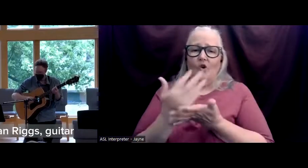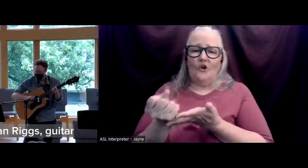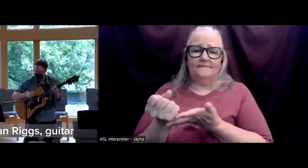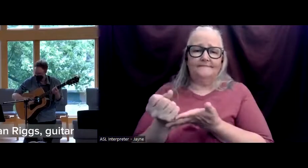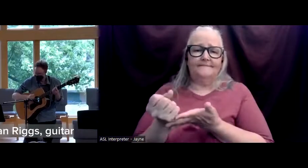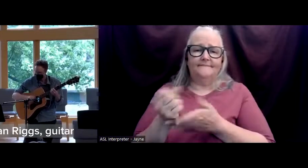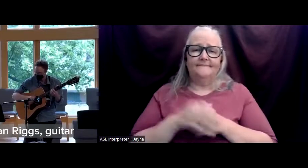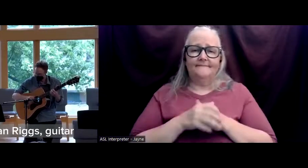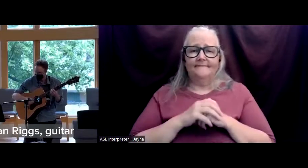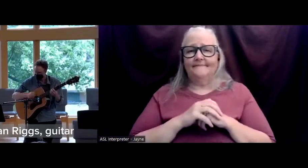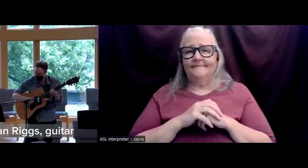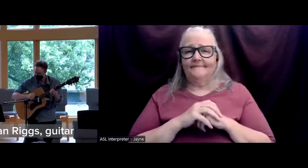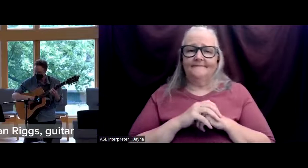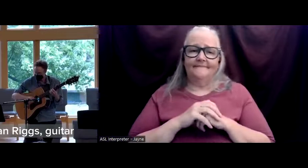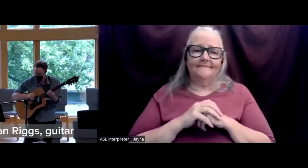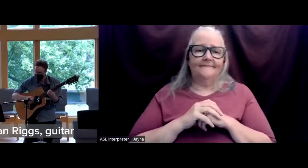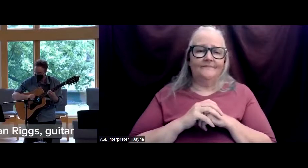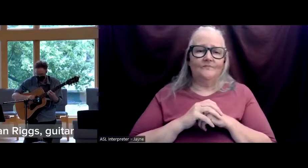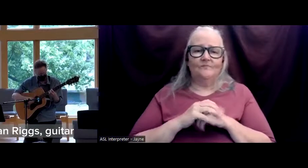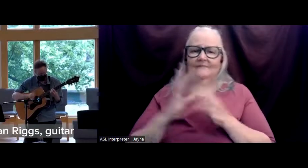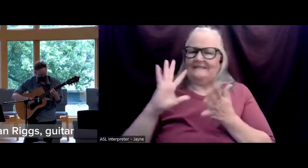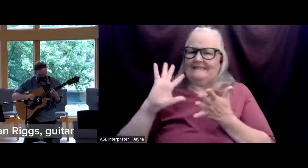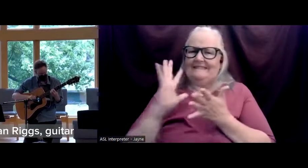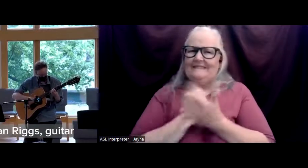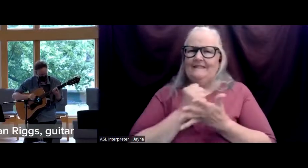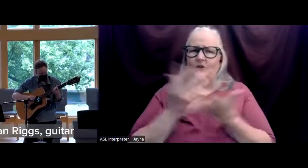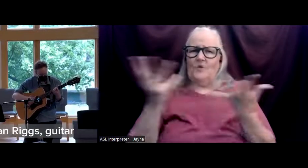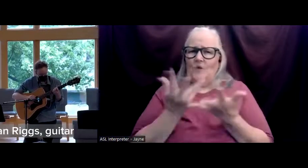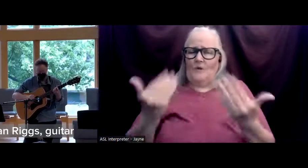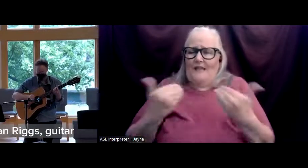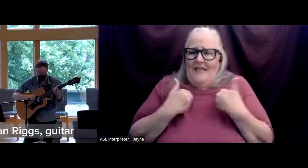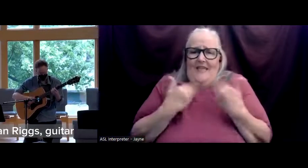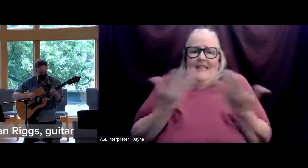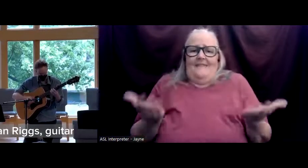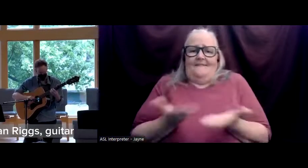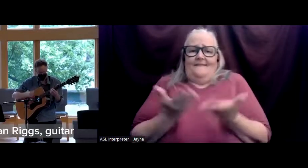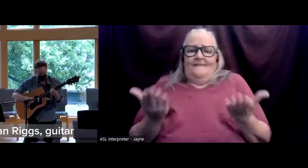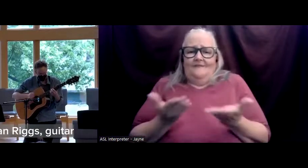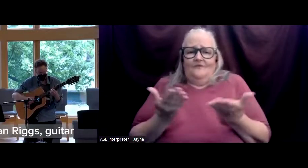gone, to make use of what is there.